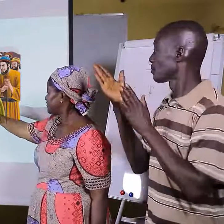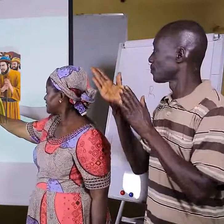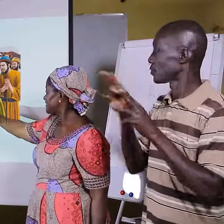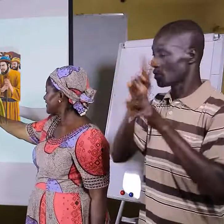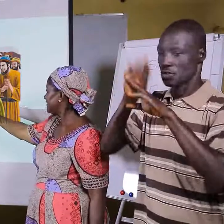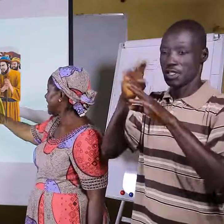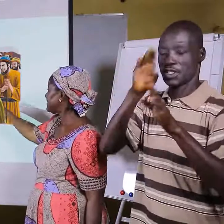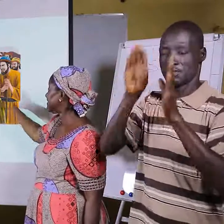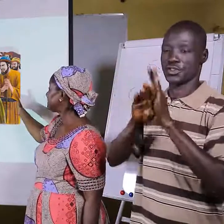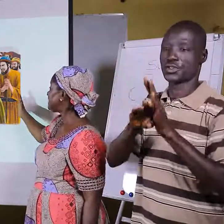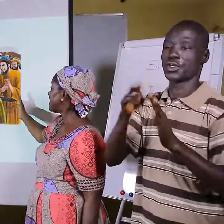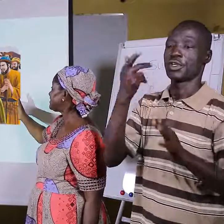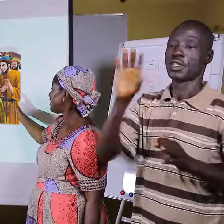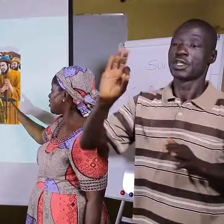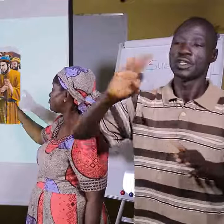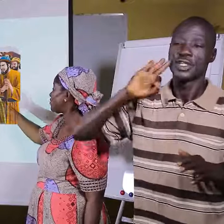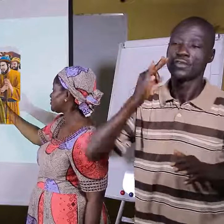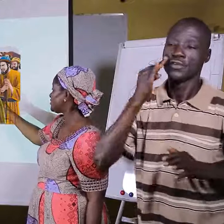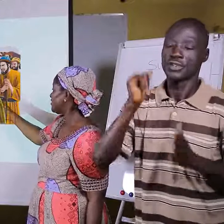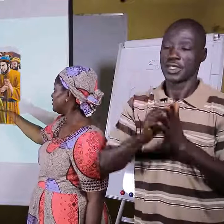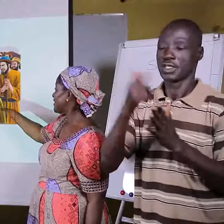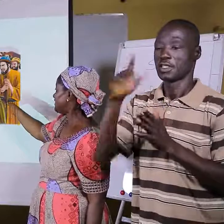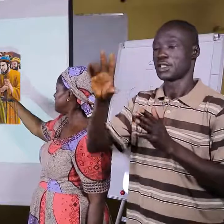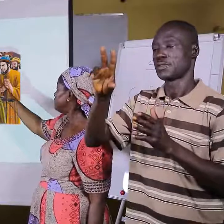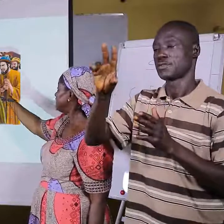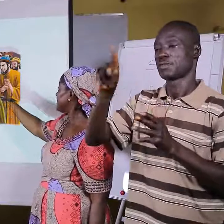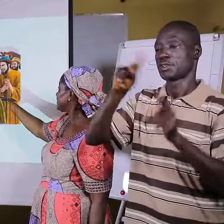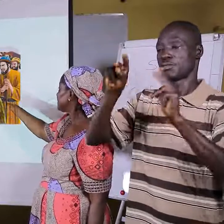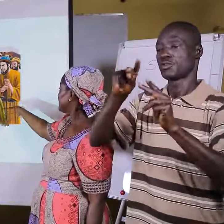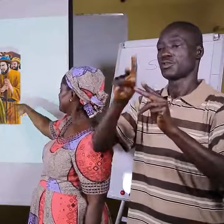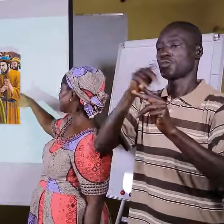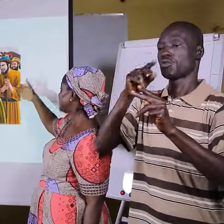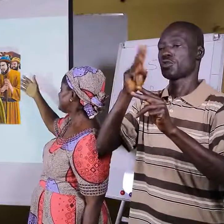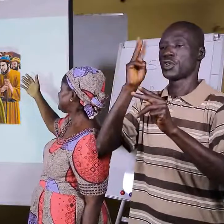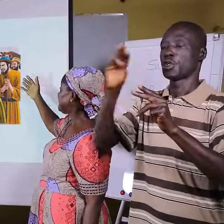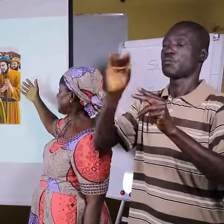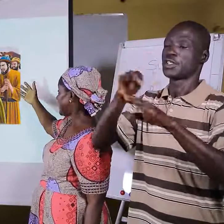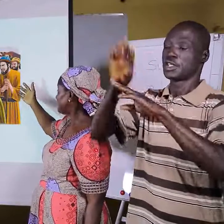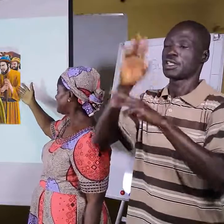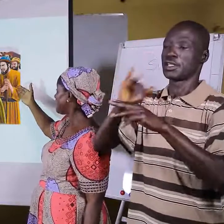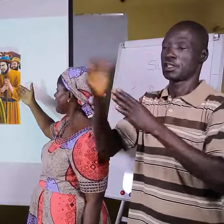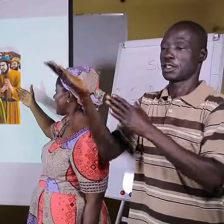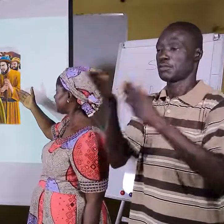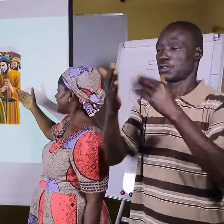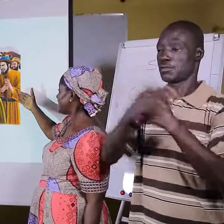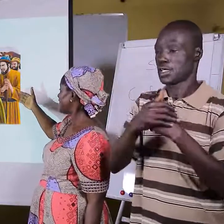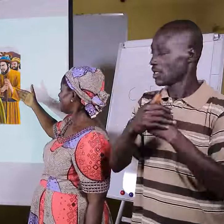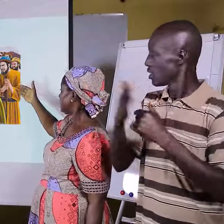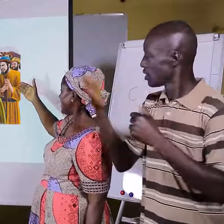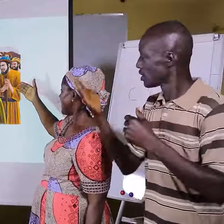the fruits that these spies brought. You can see Moses, you can see the leaders who